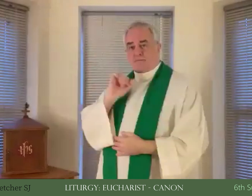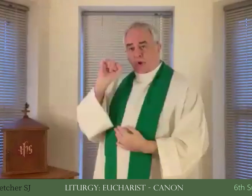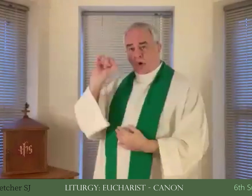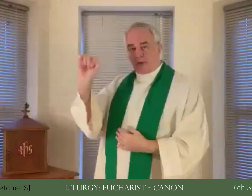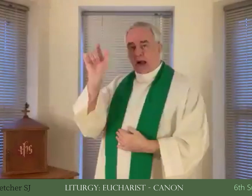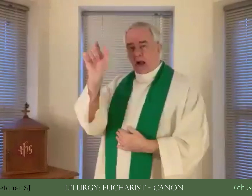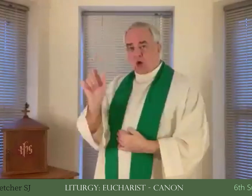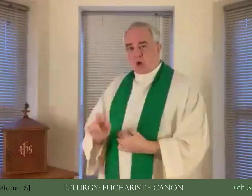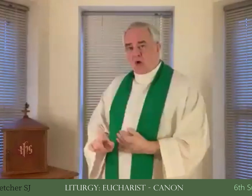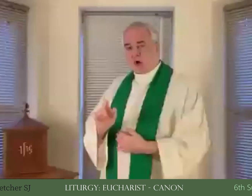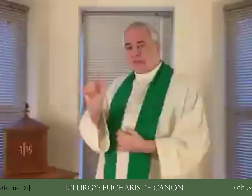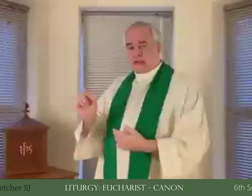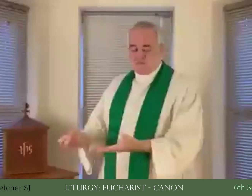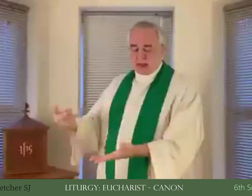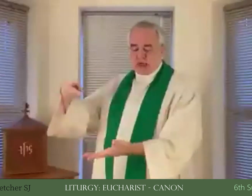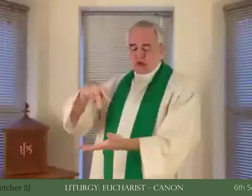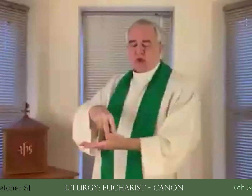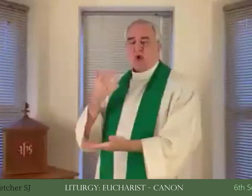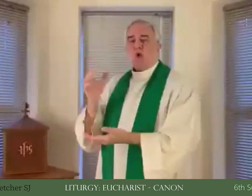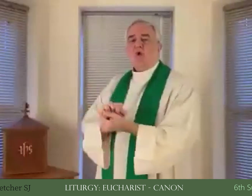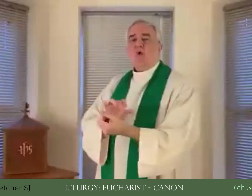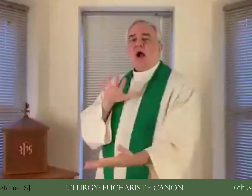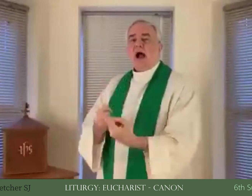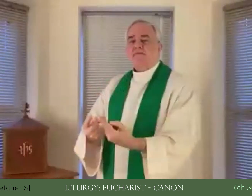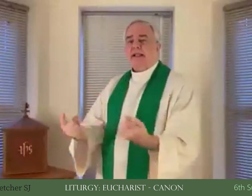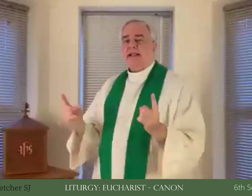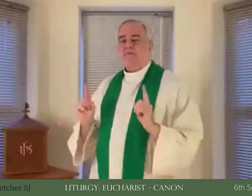your cross and resurrection, you have set us free.